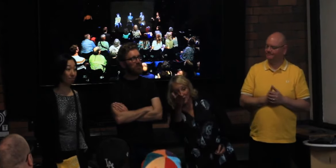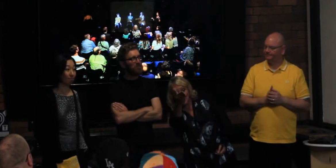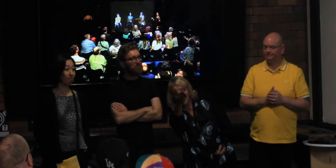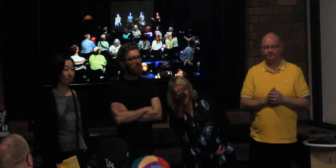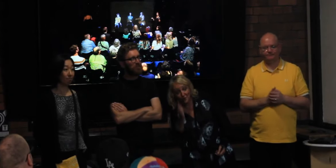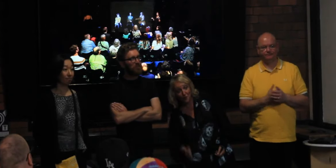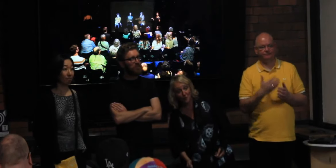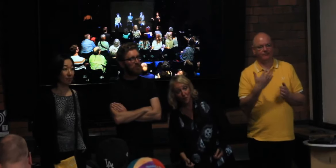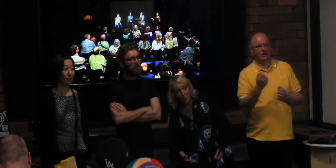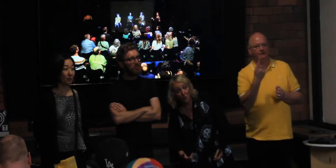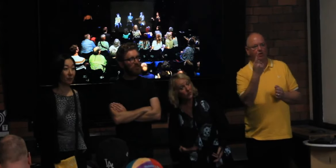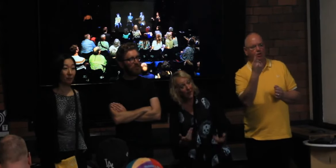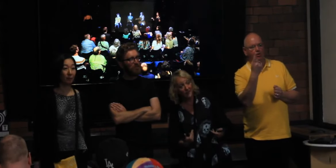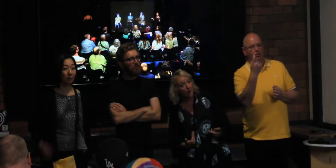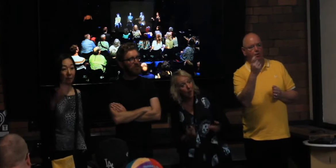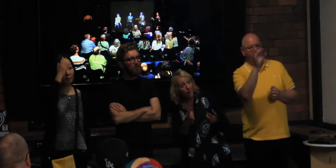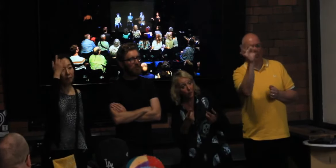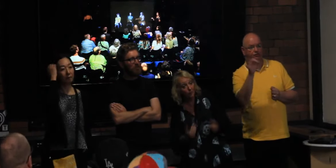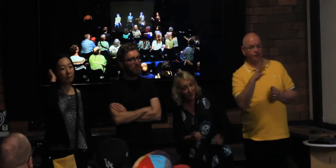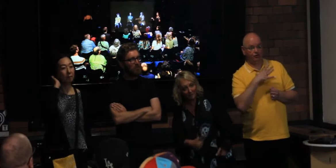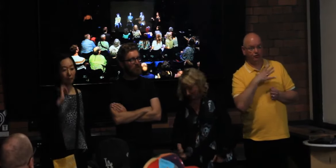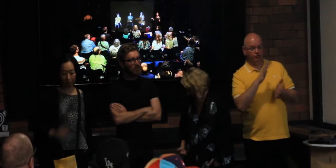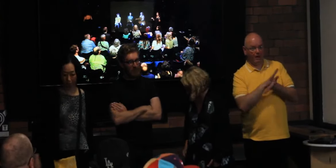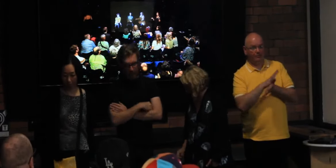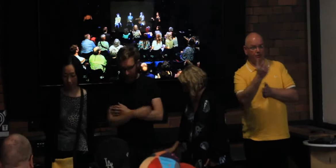A question on the floor. Would you like to come up?